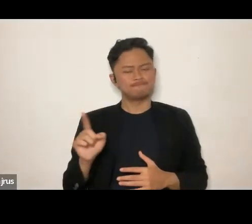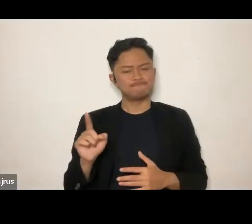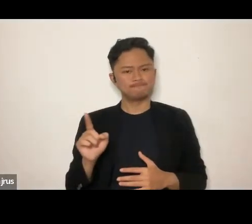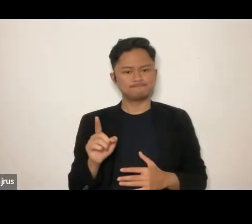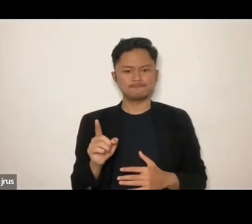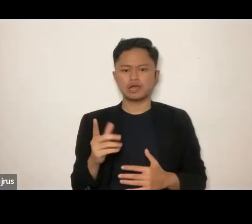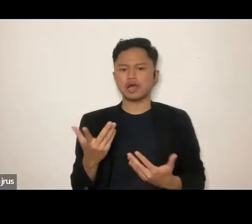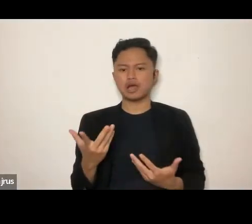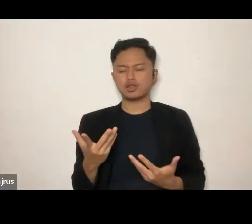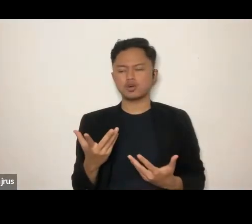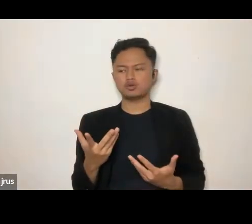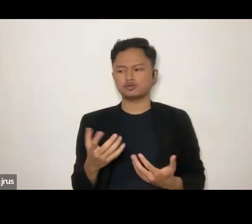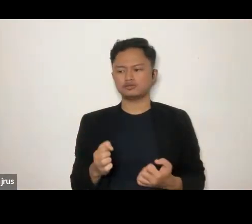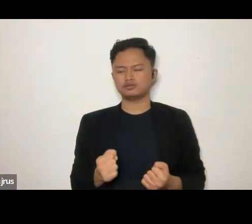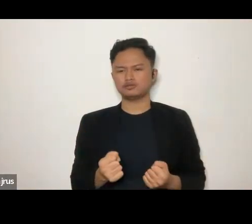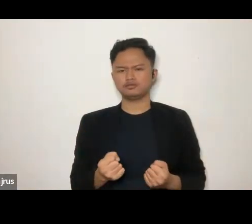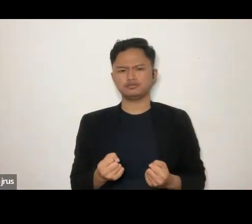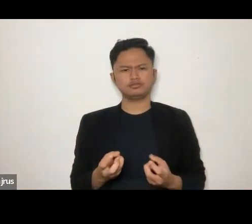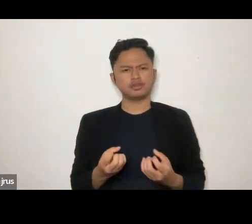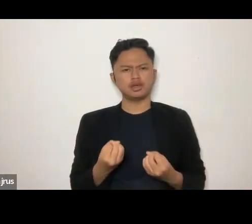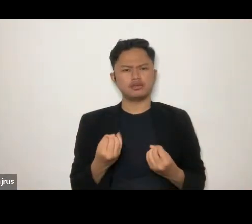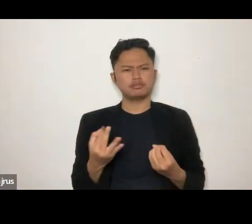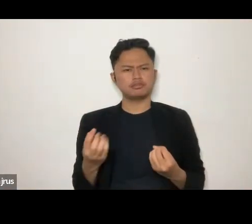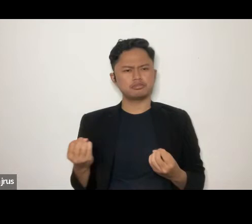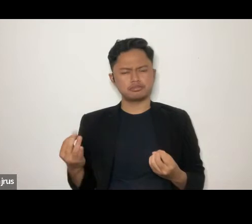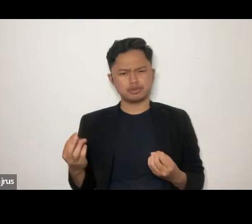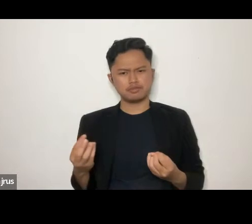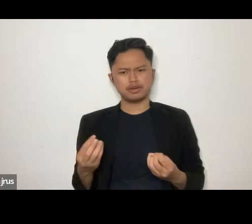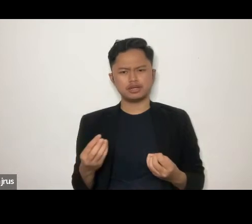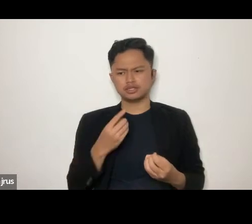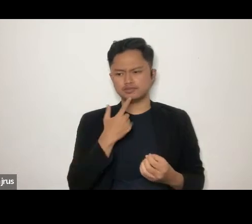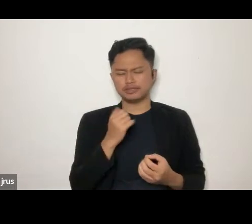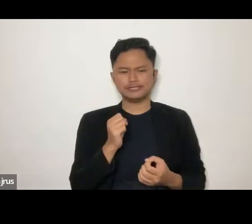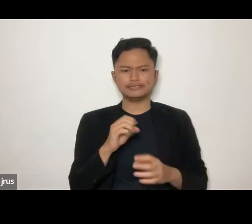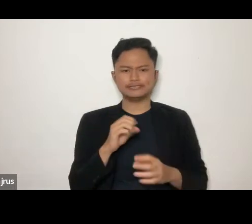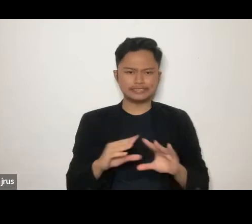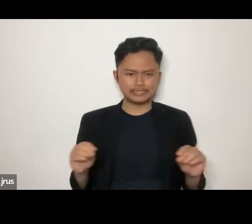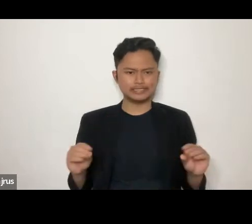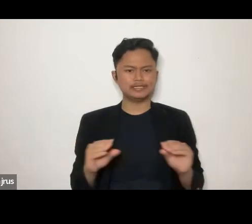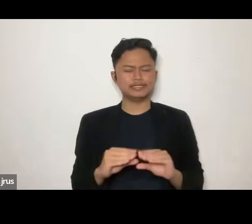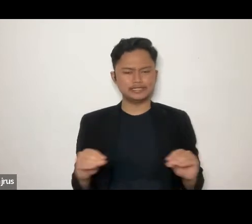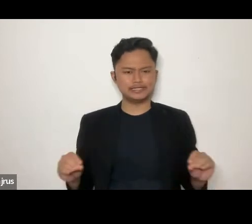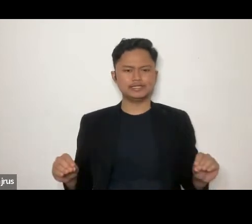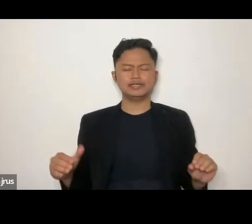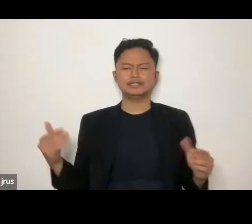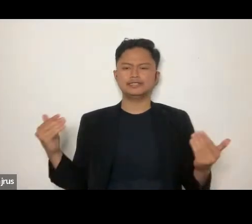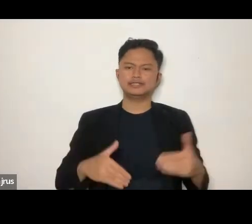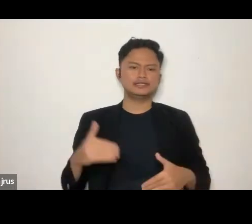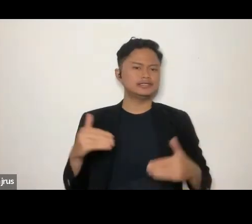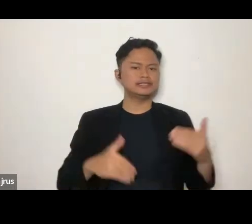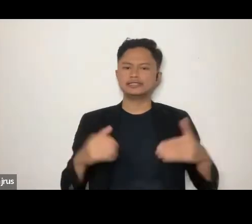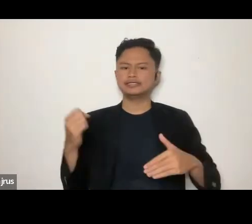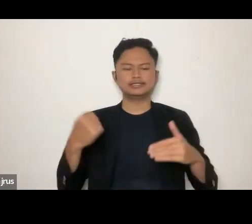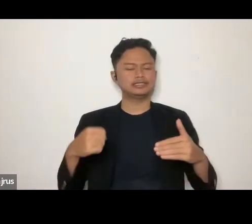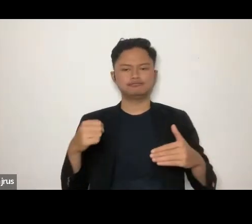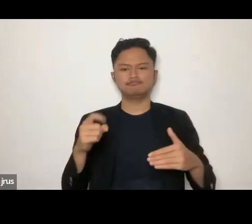and so quite a lot of the work of what that Tapol does, but also other organizations, such as we're